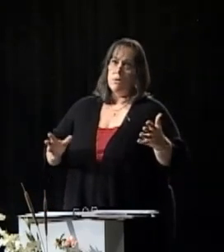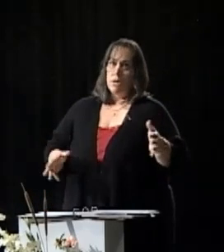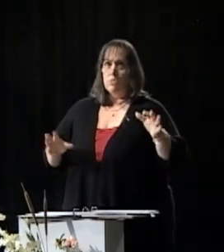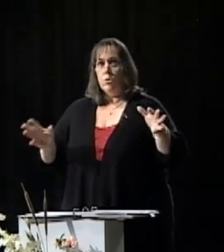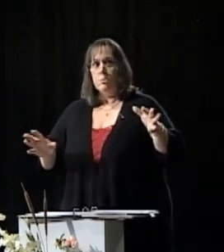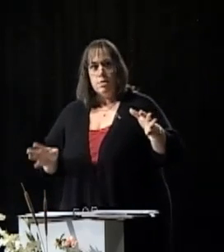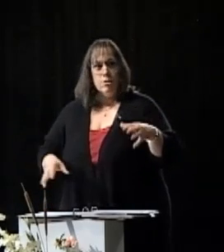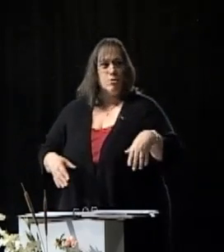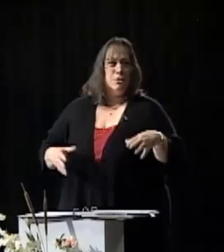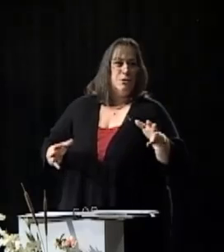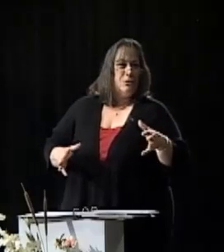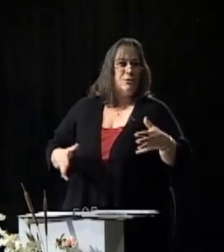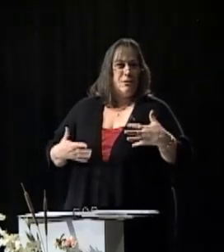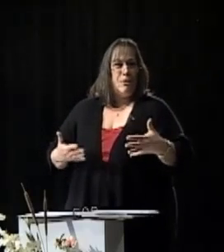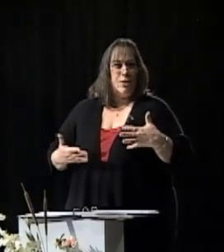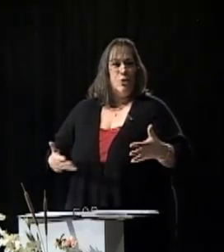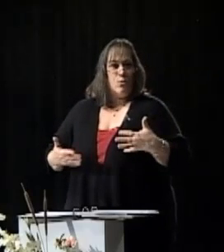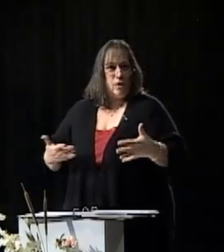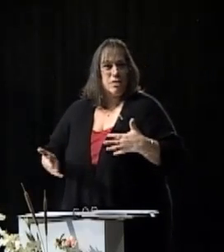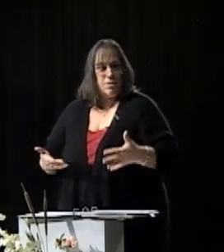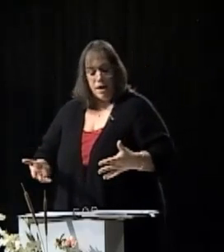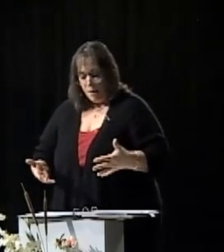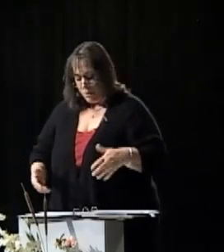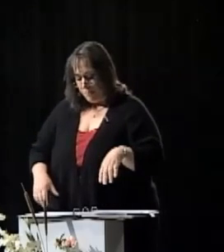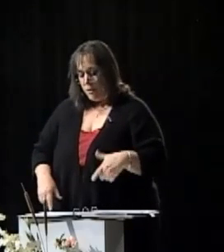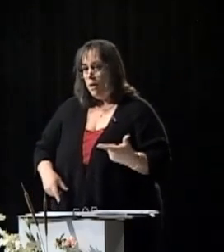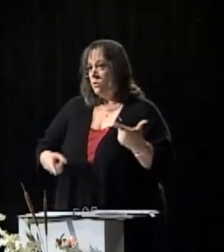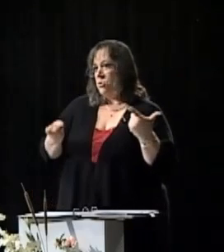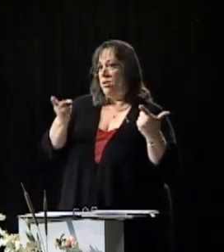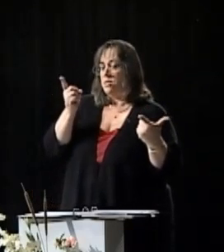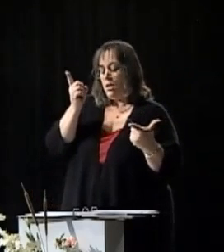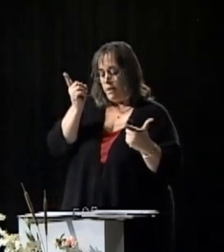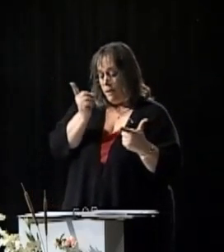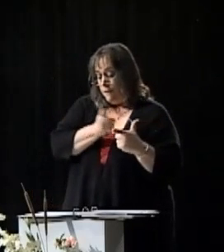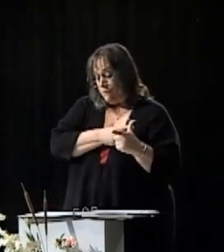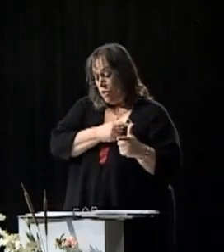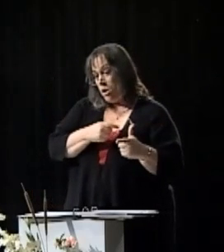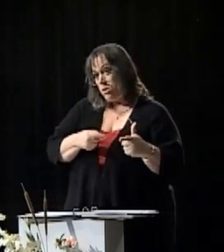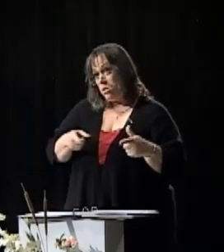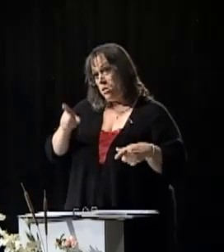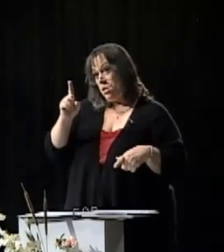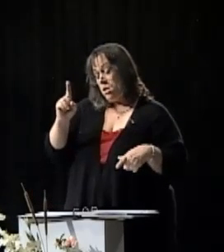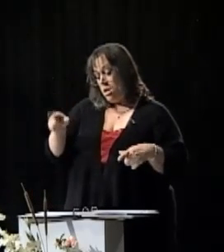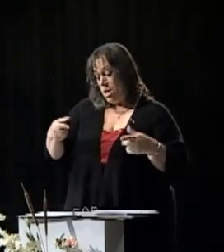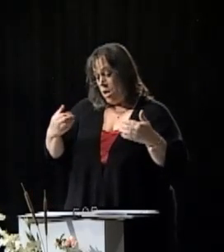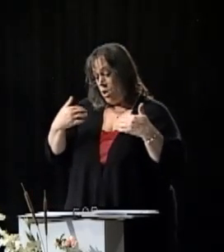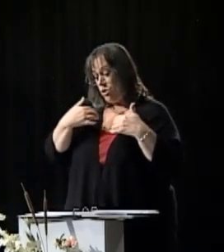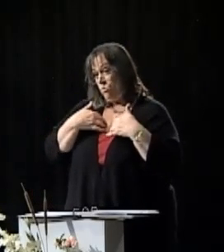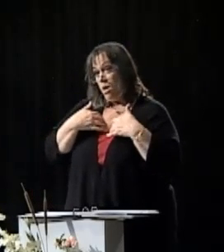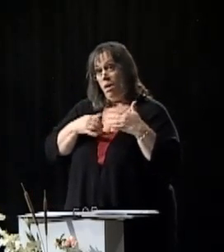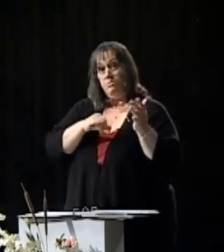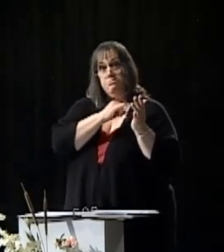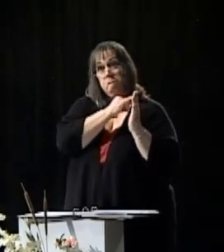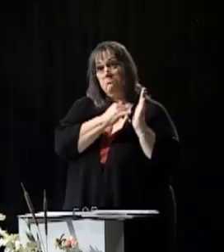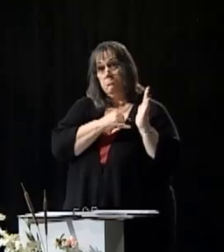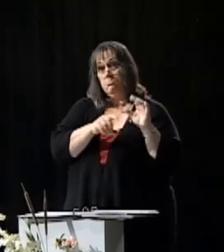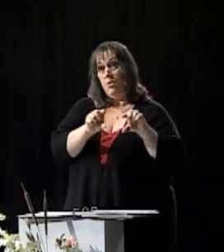schedule? What's my schedule? You know, they want to know what's going to be happening. So you might say, first, you have art